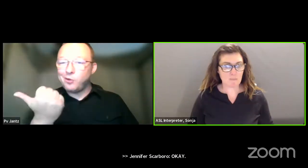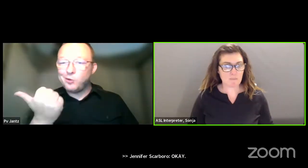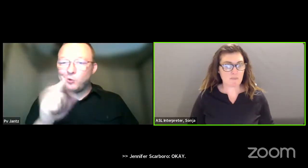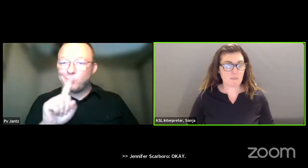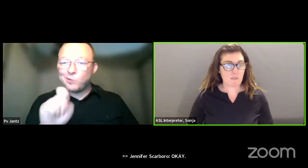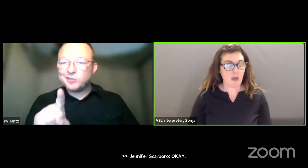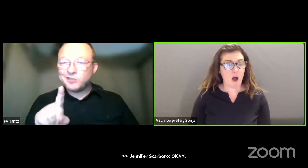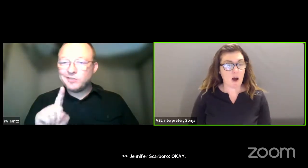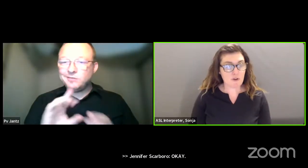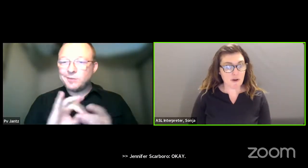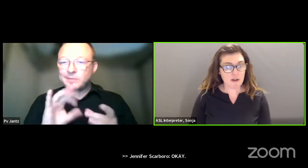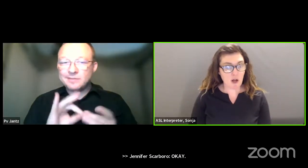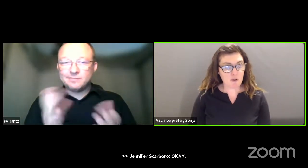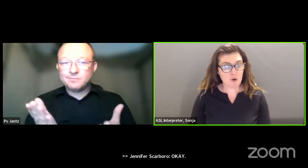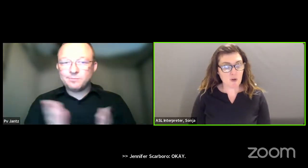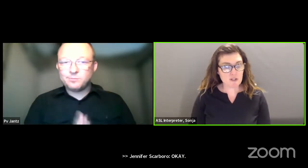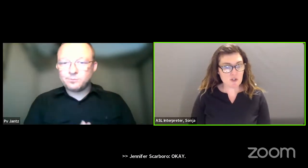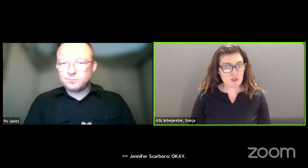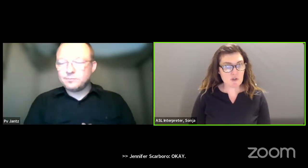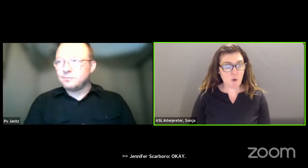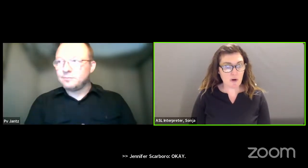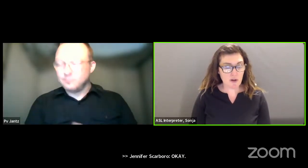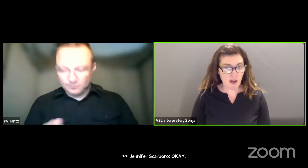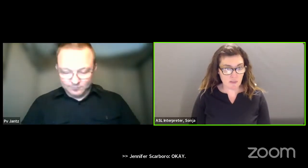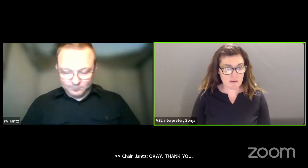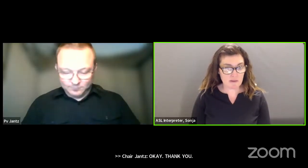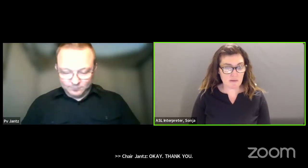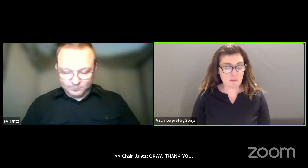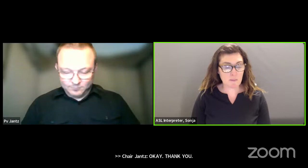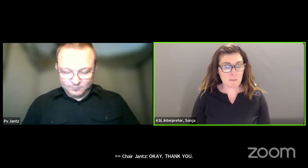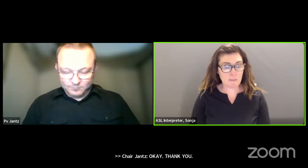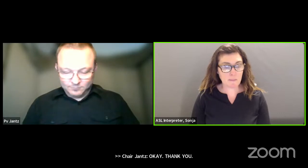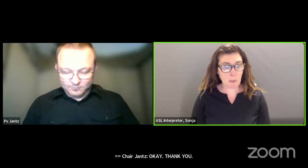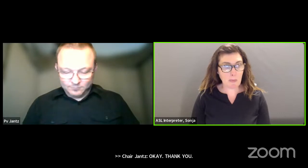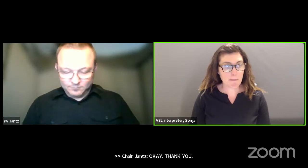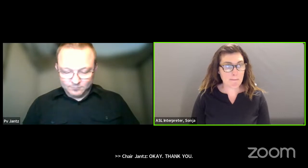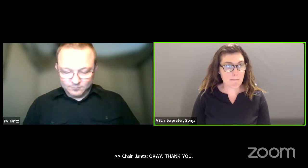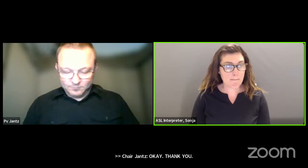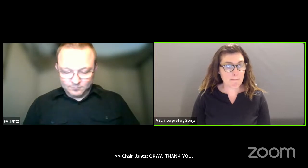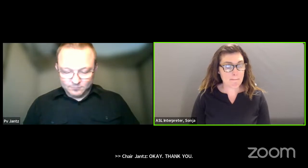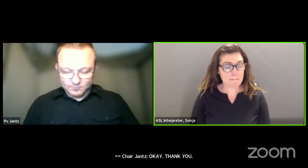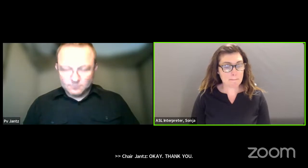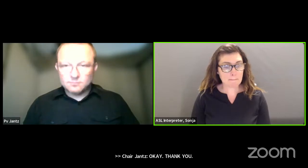Thank you. Are there any other questions or comments?